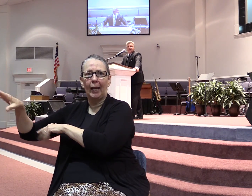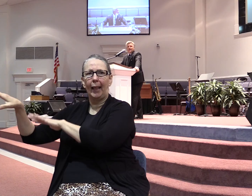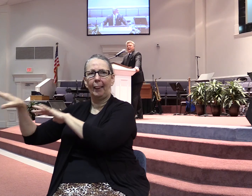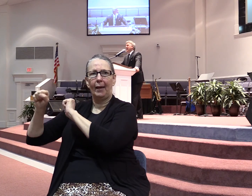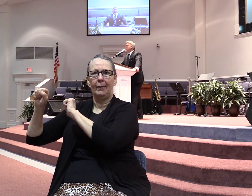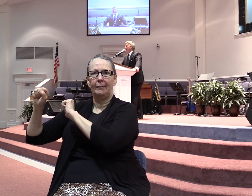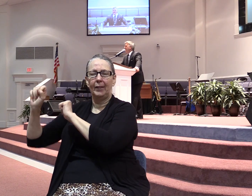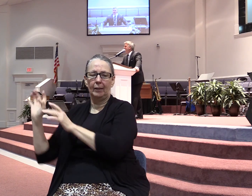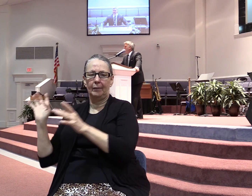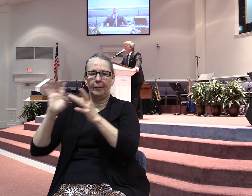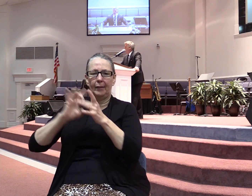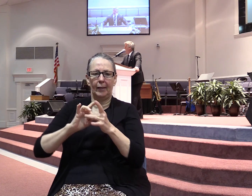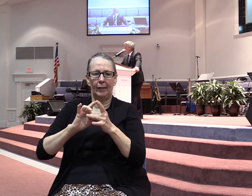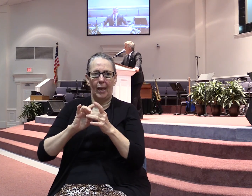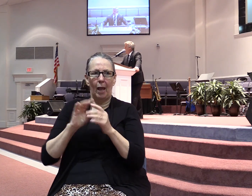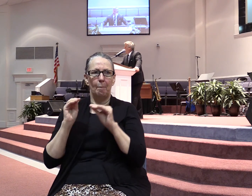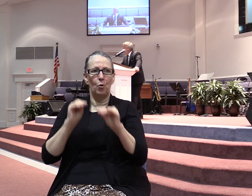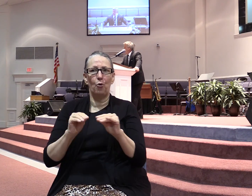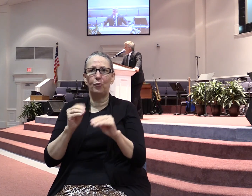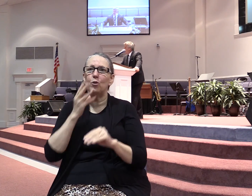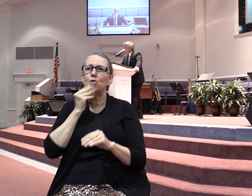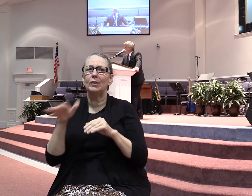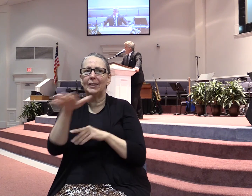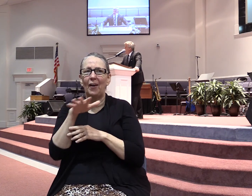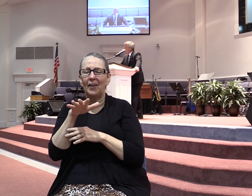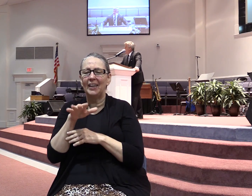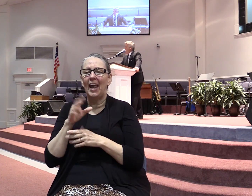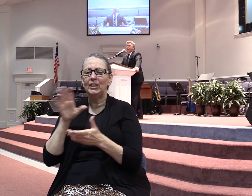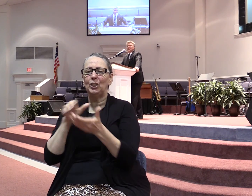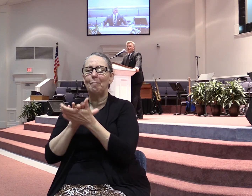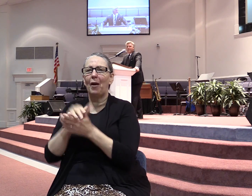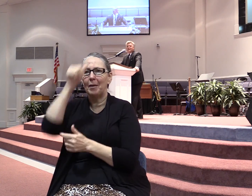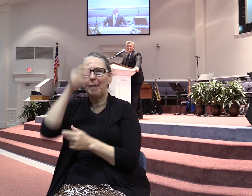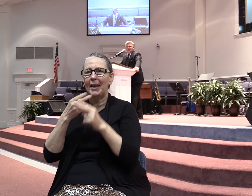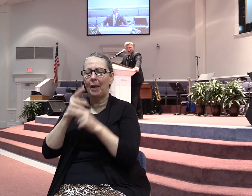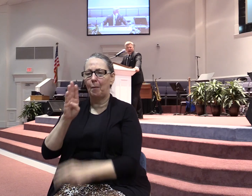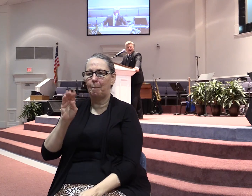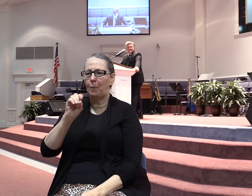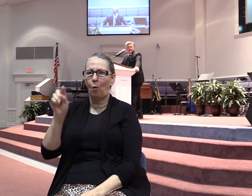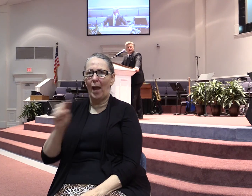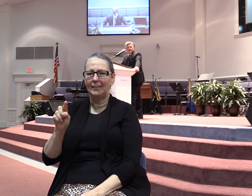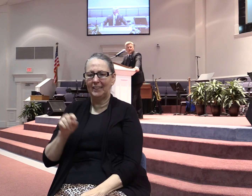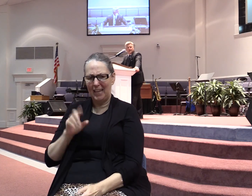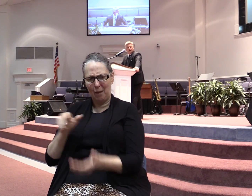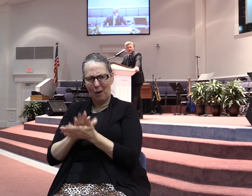Boaz, the kinsman redeemer, the type of Christ, marries a woman from the toilet.